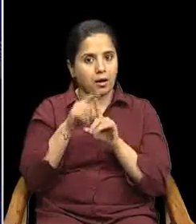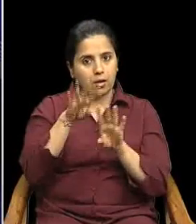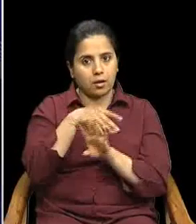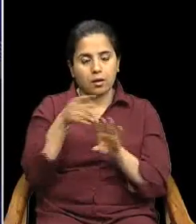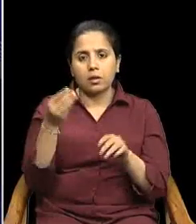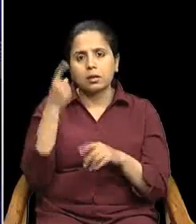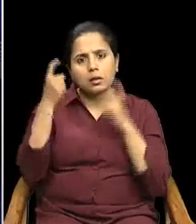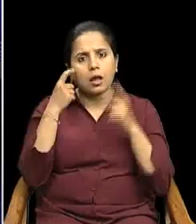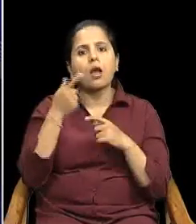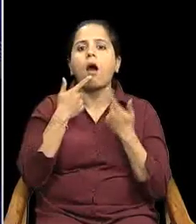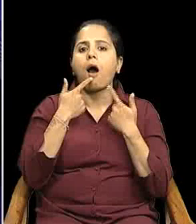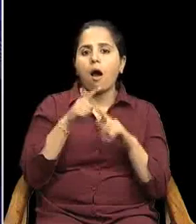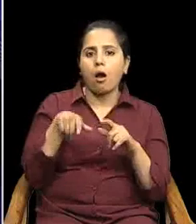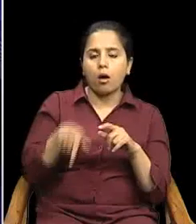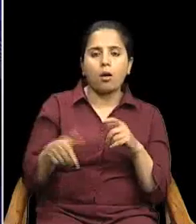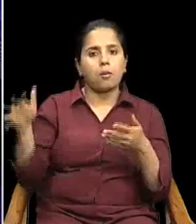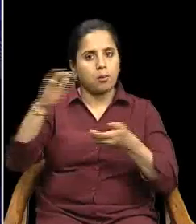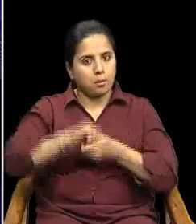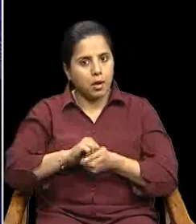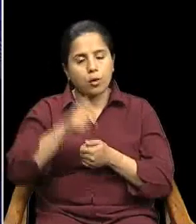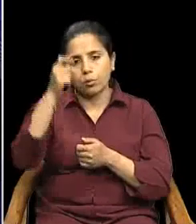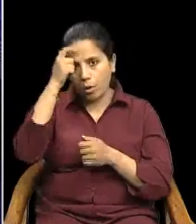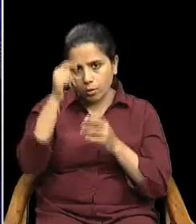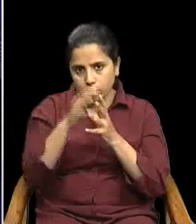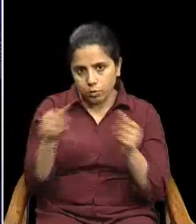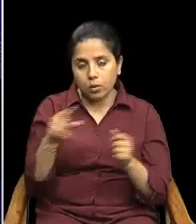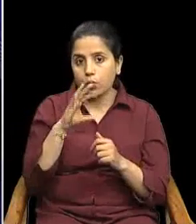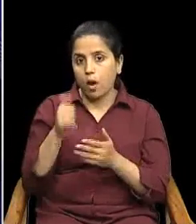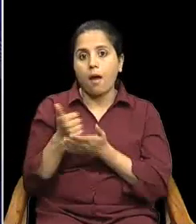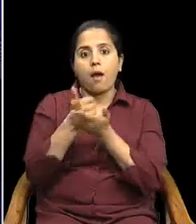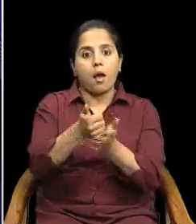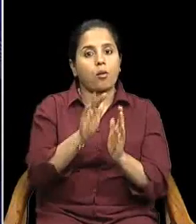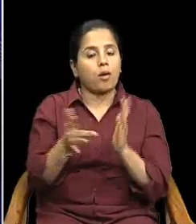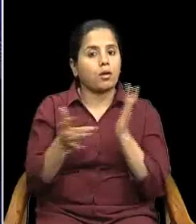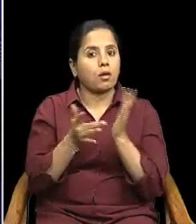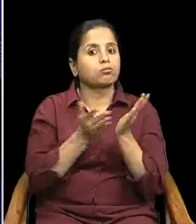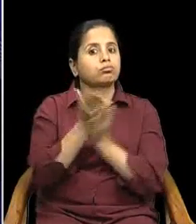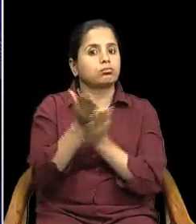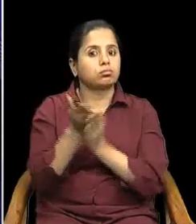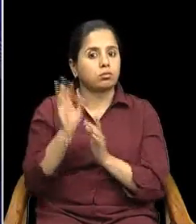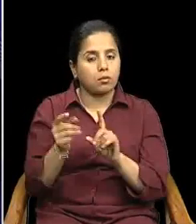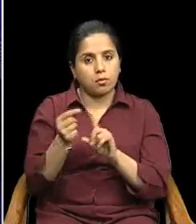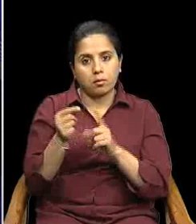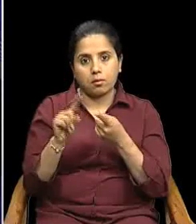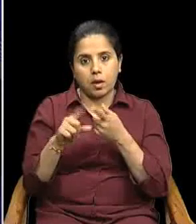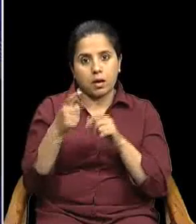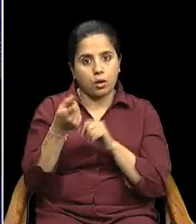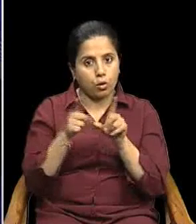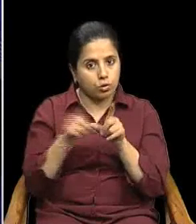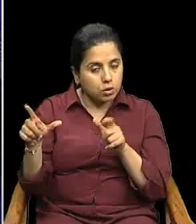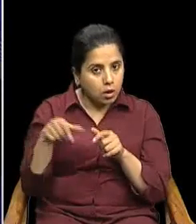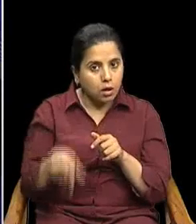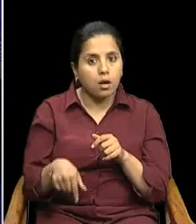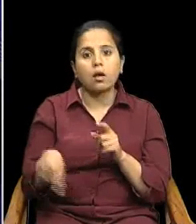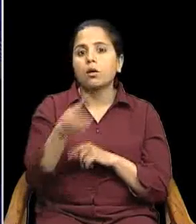aloud, pair and problem solving are really helpful techniques, pedagogical aspects as